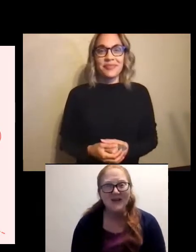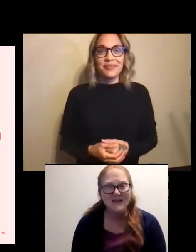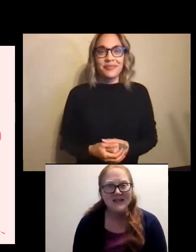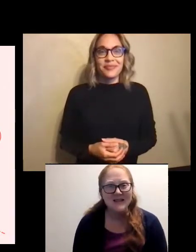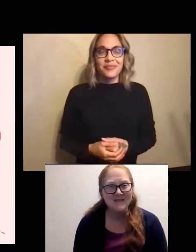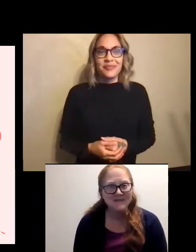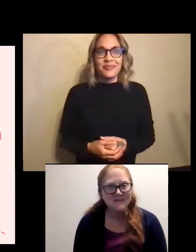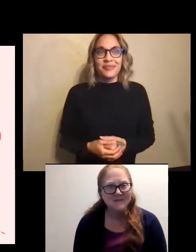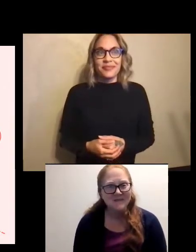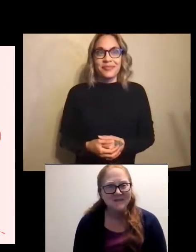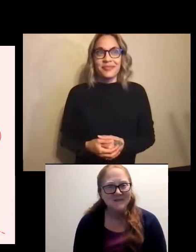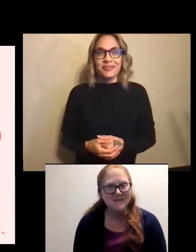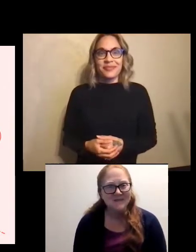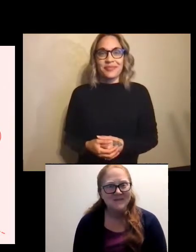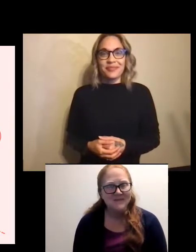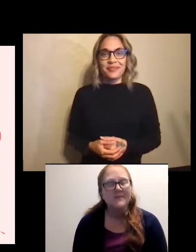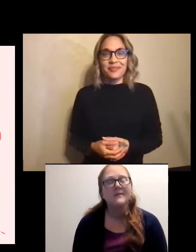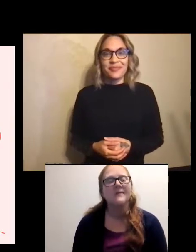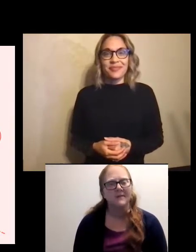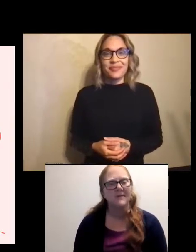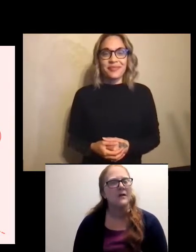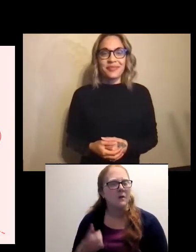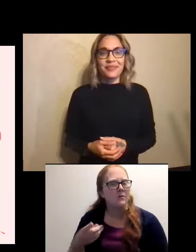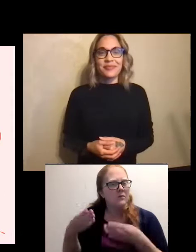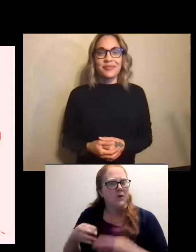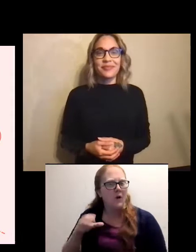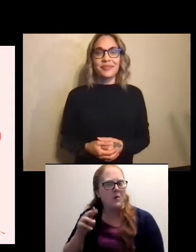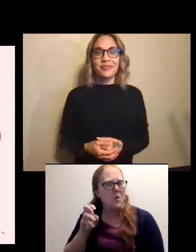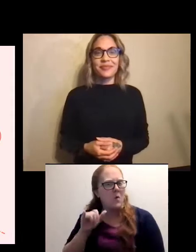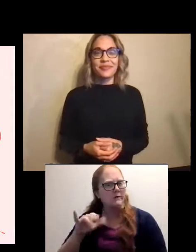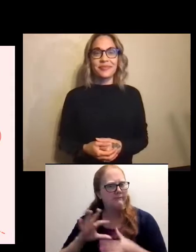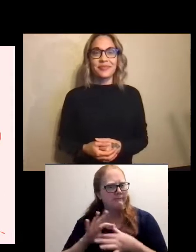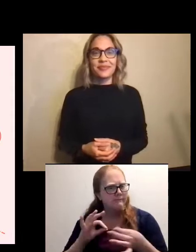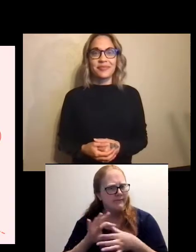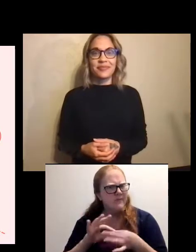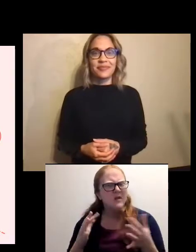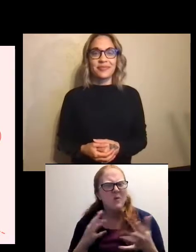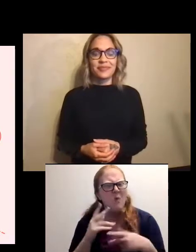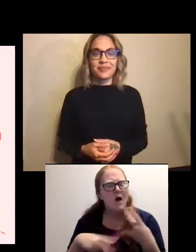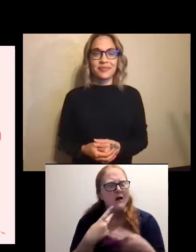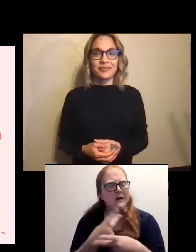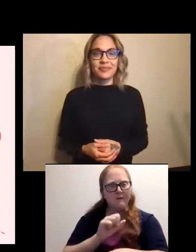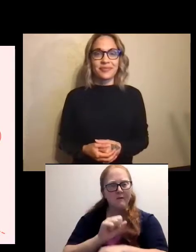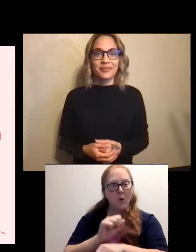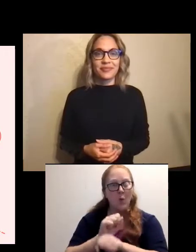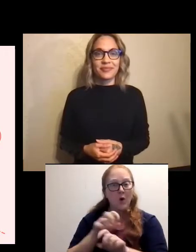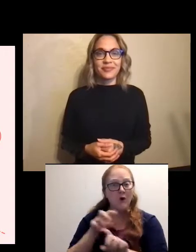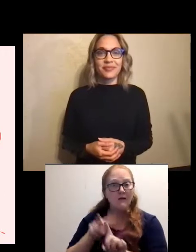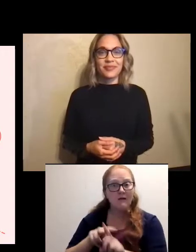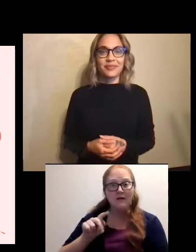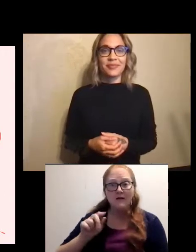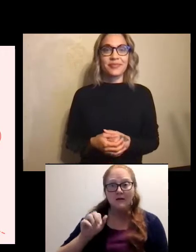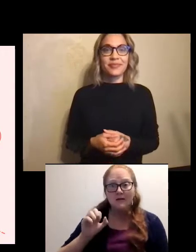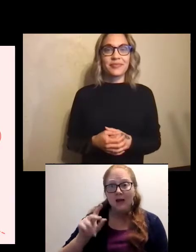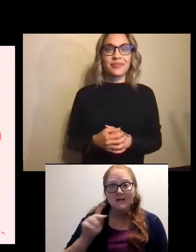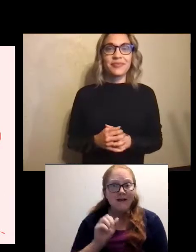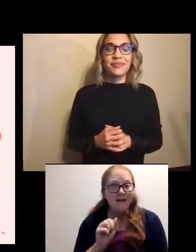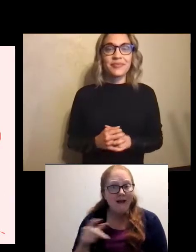Go ahead, Kristen. Corey says, what kind of work tasks app are you using?